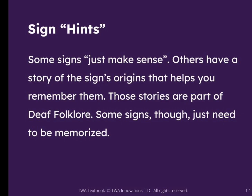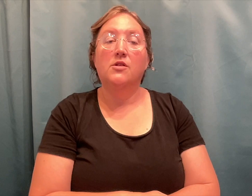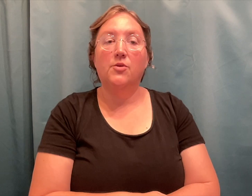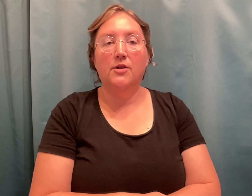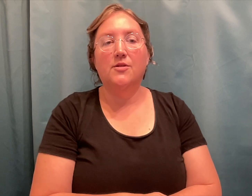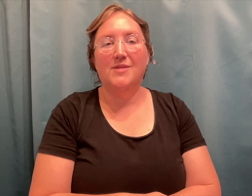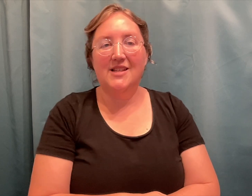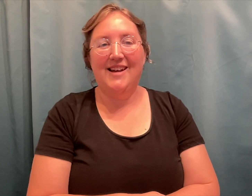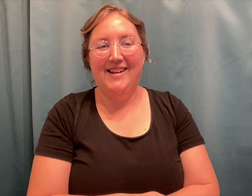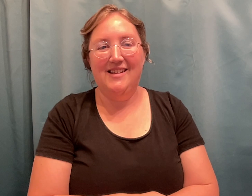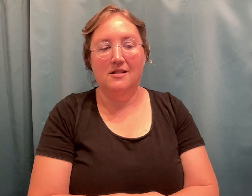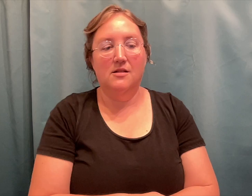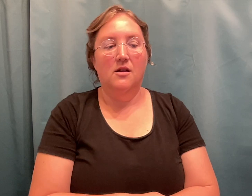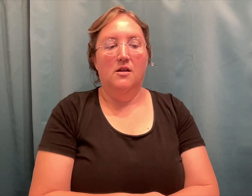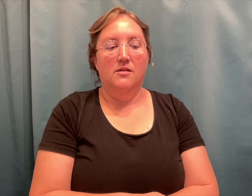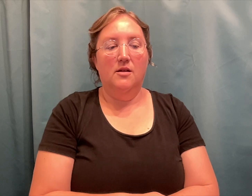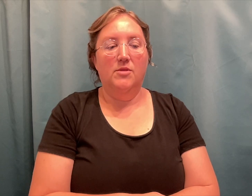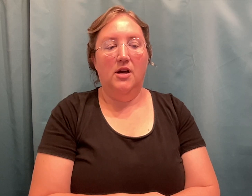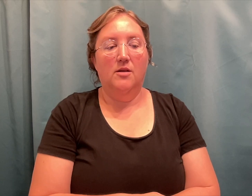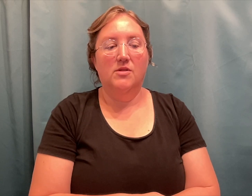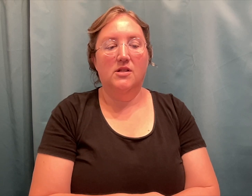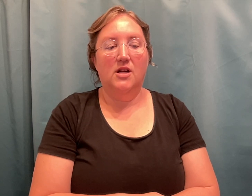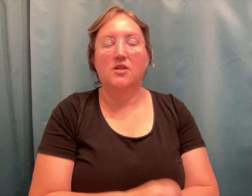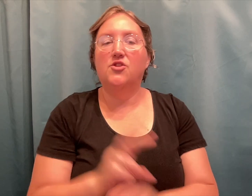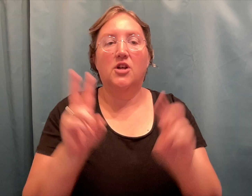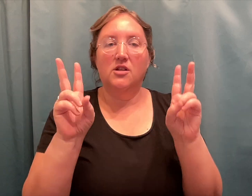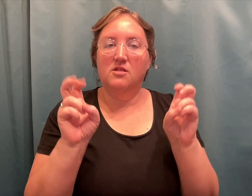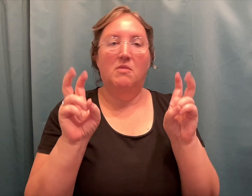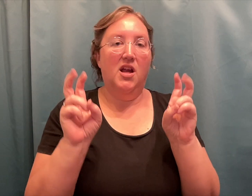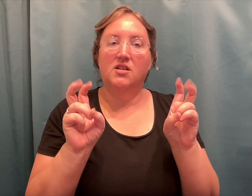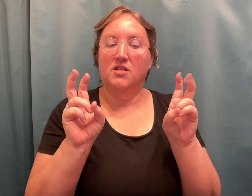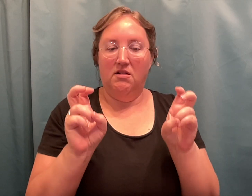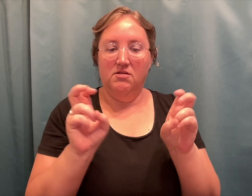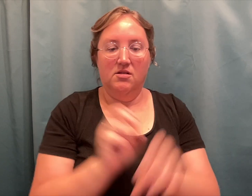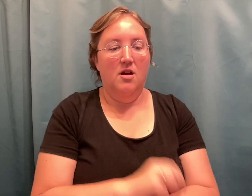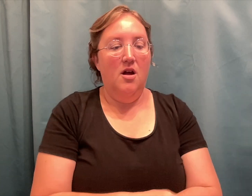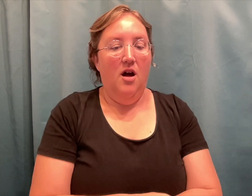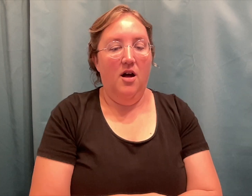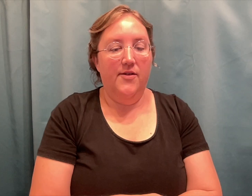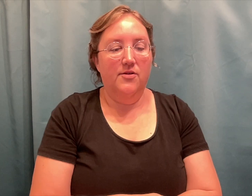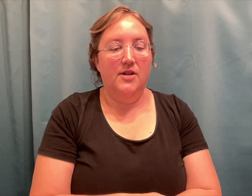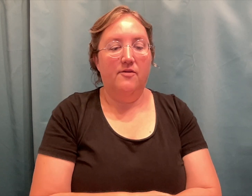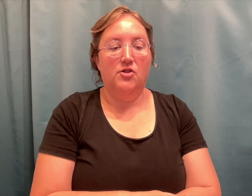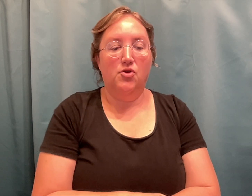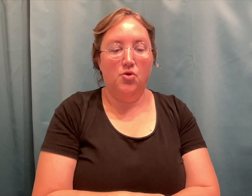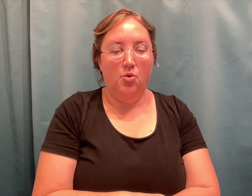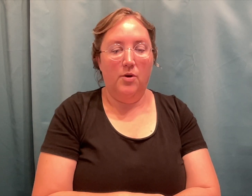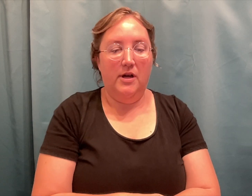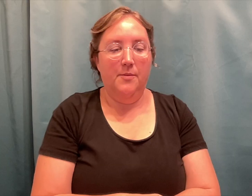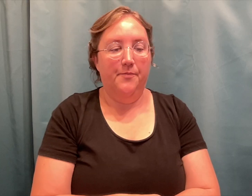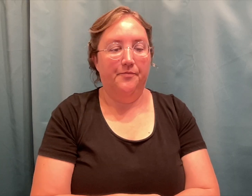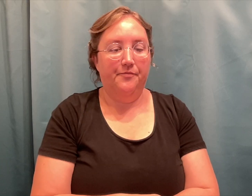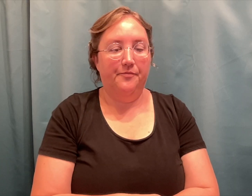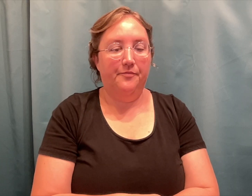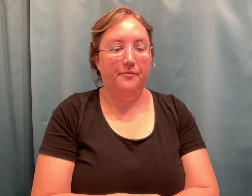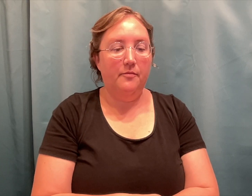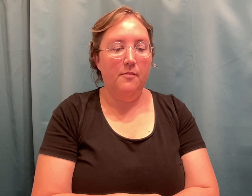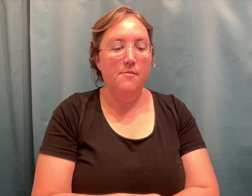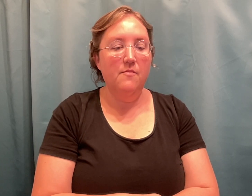So here's some sign hints. Sometimes signs just make sense. Others have a story